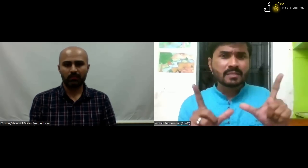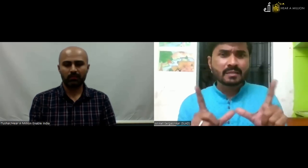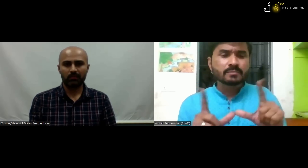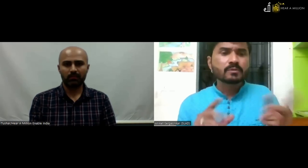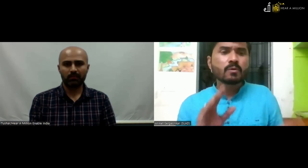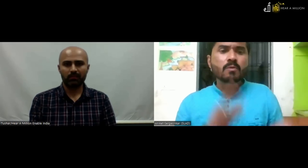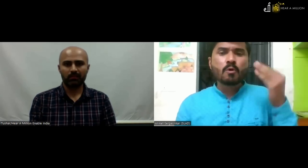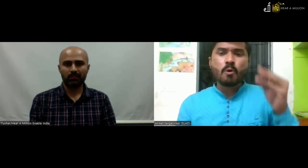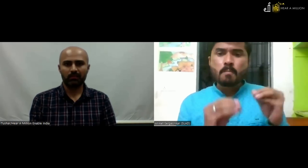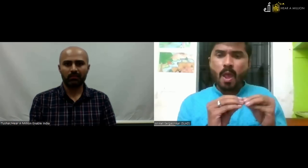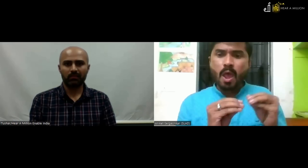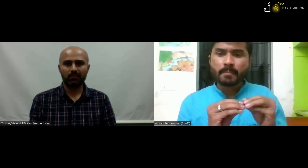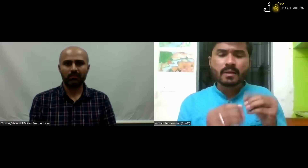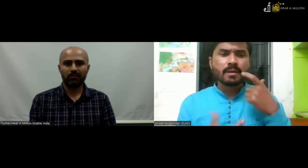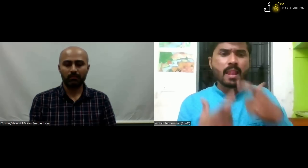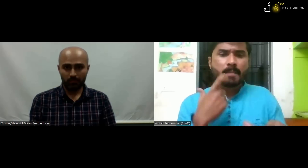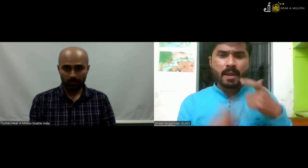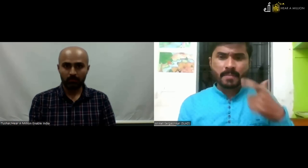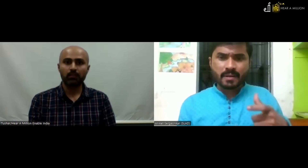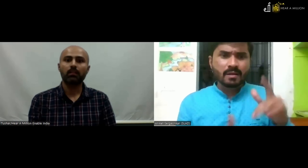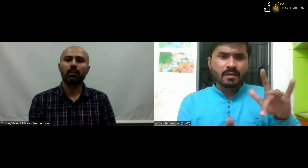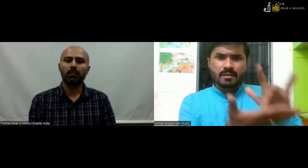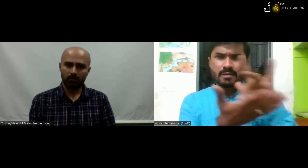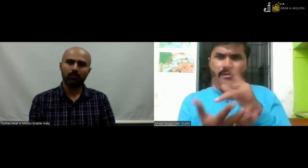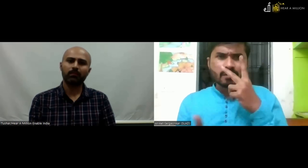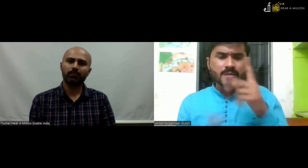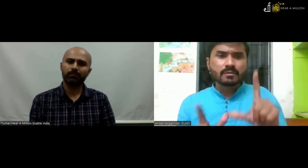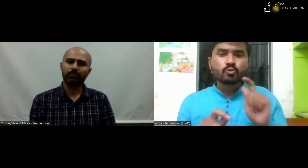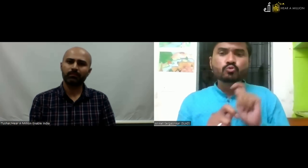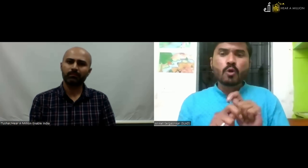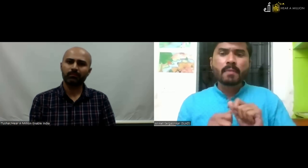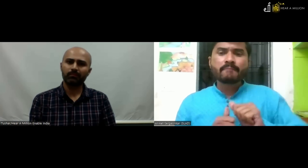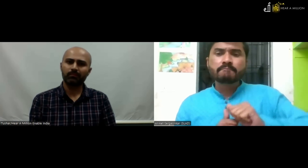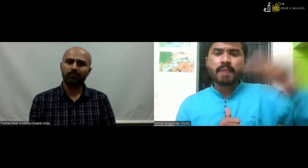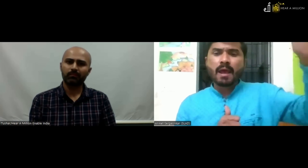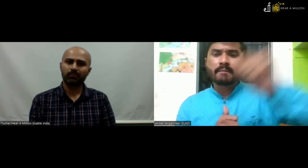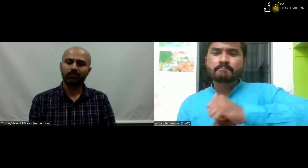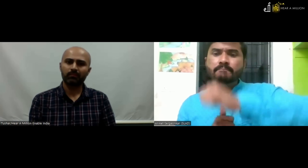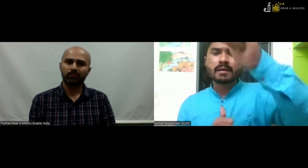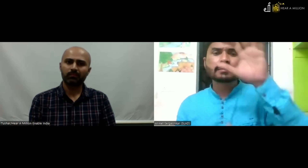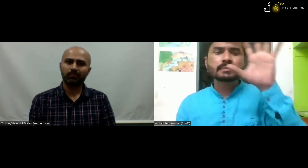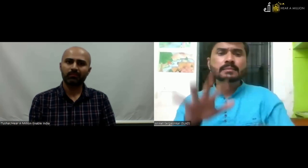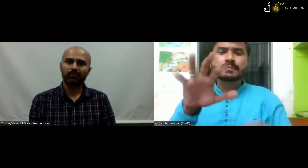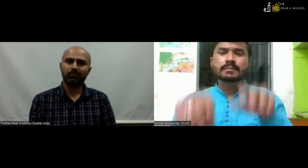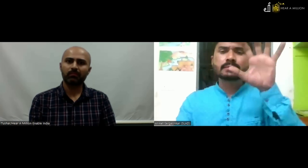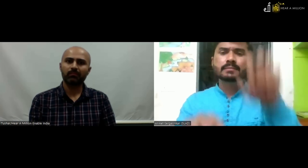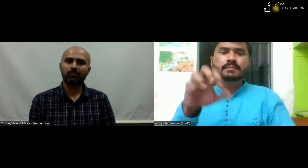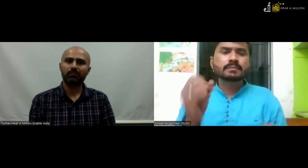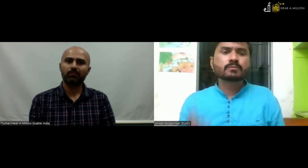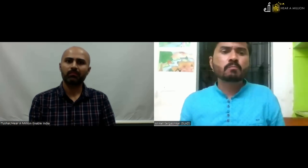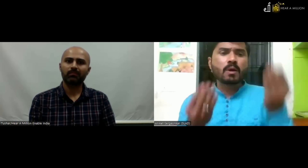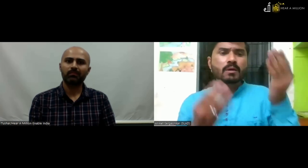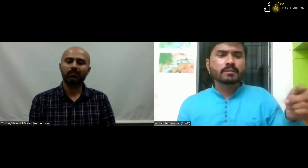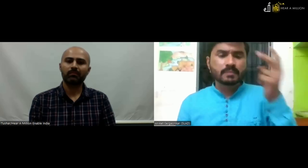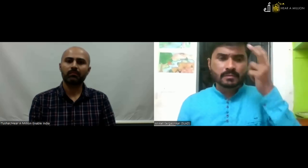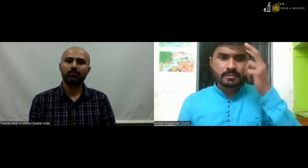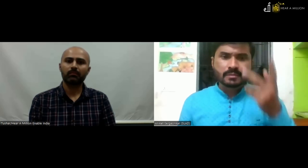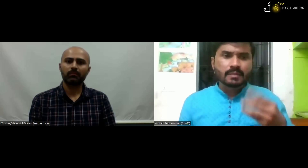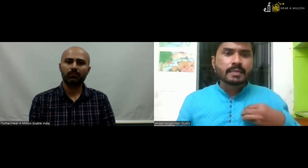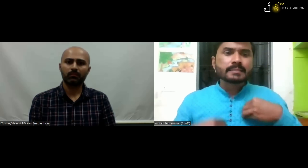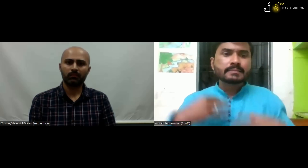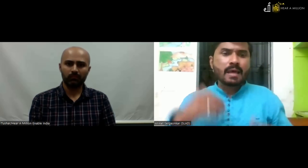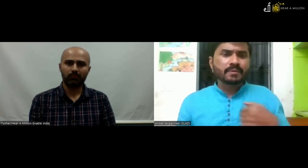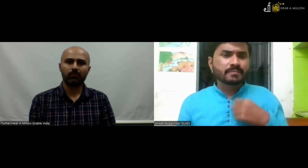license, it's not easy. So, there are a lot of deaf people in Mumbai who were complaining and they want